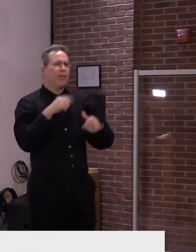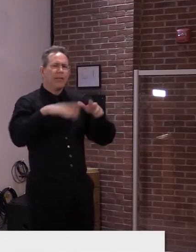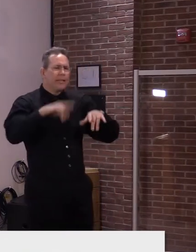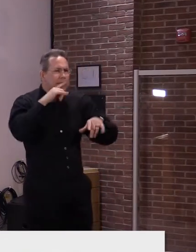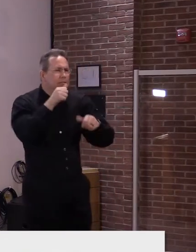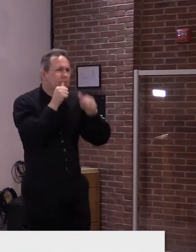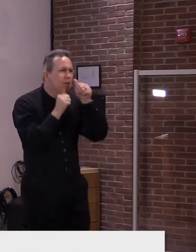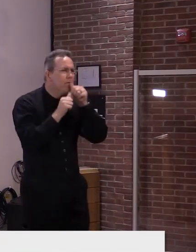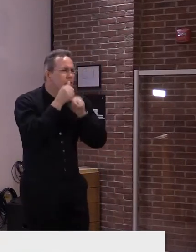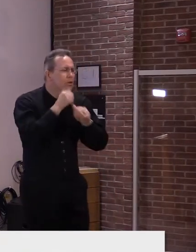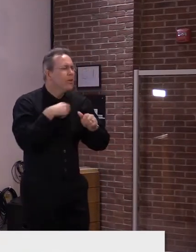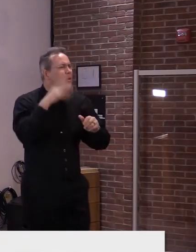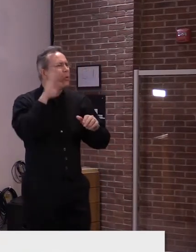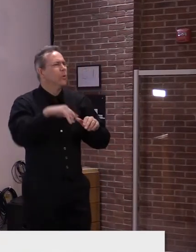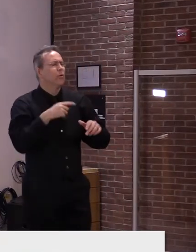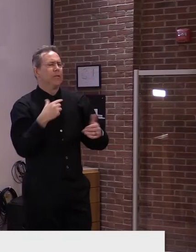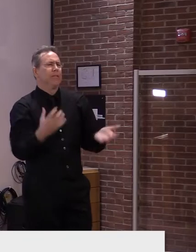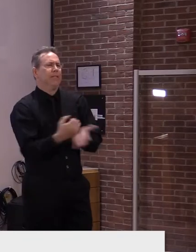Great, thank you. Thanks.